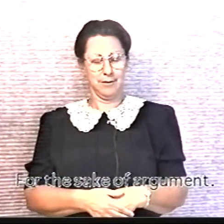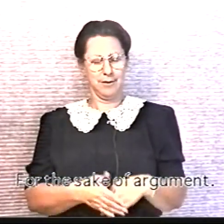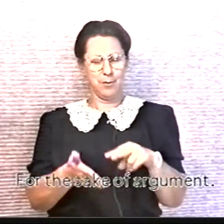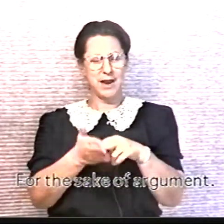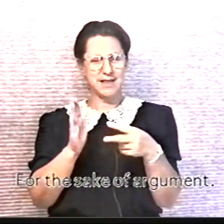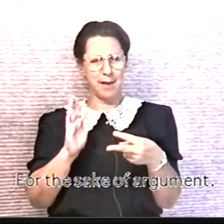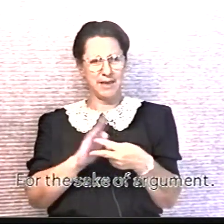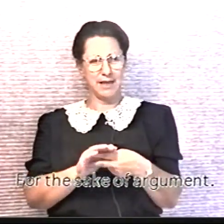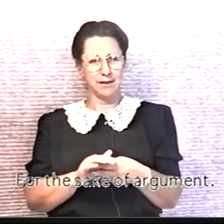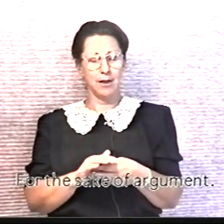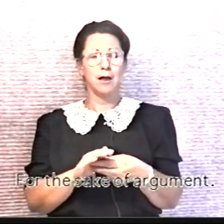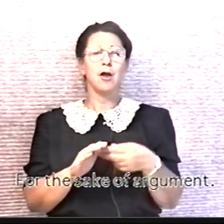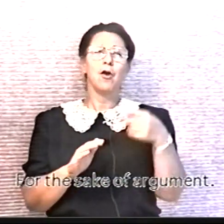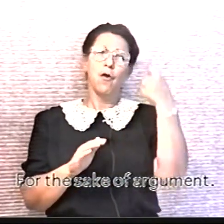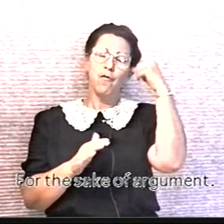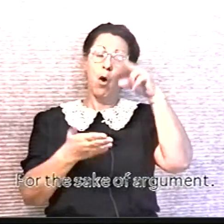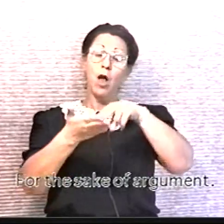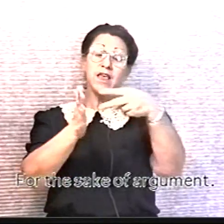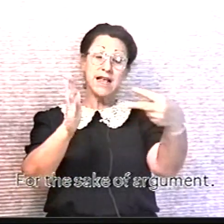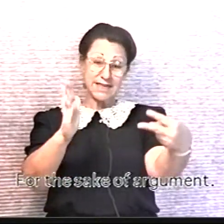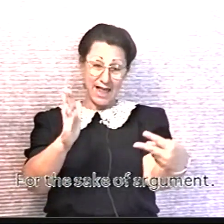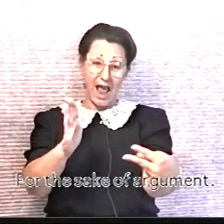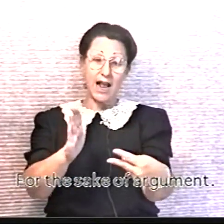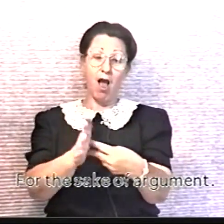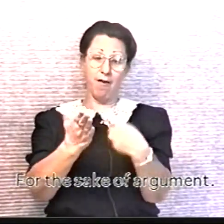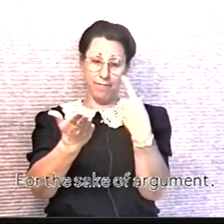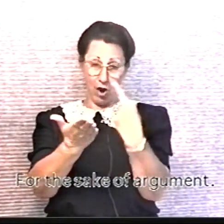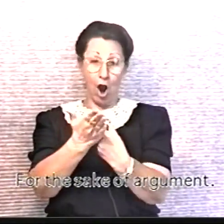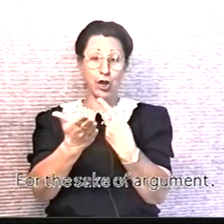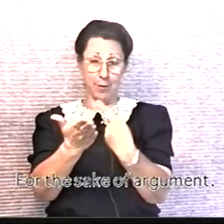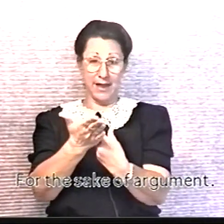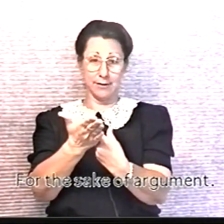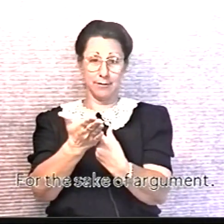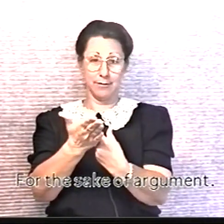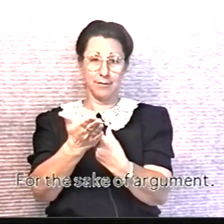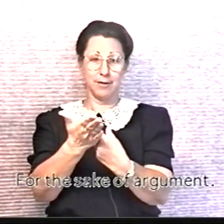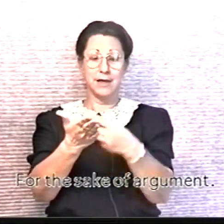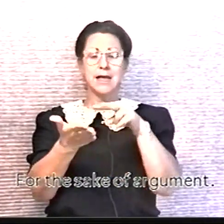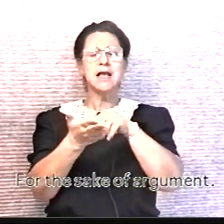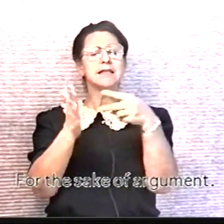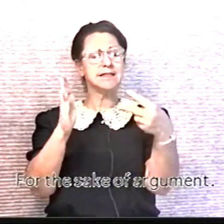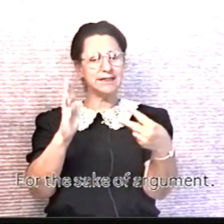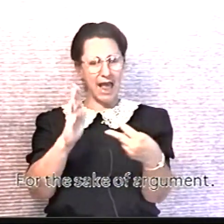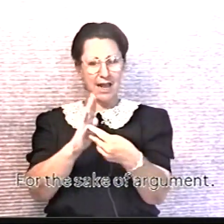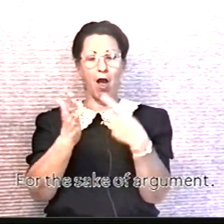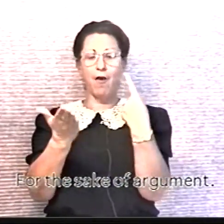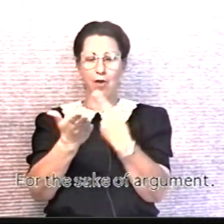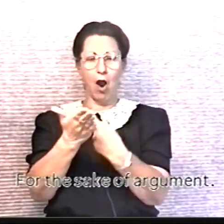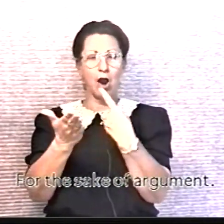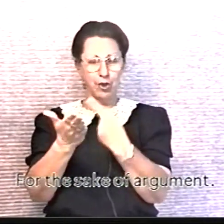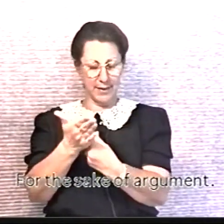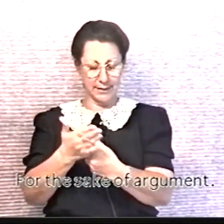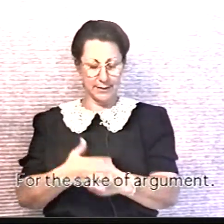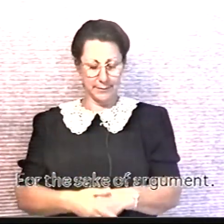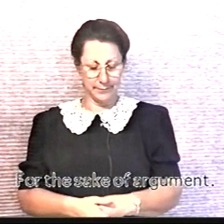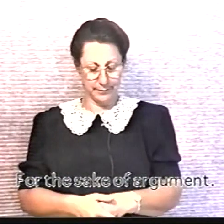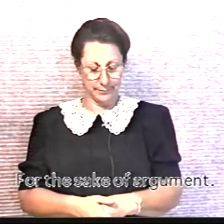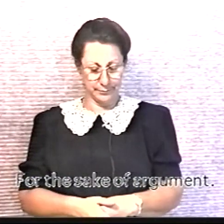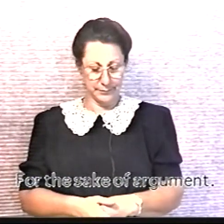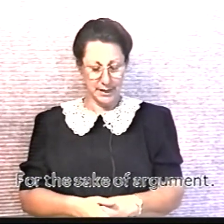What does that mean? For the sake of argument. Sake of argument.